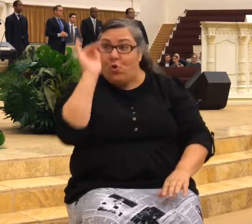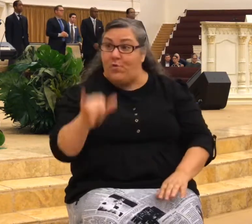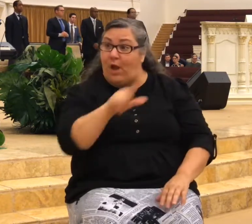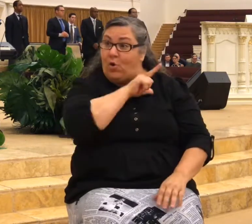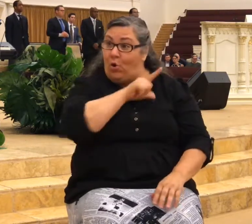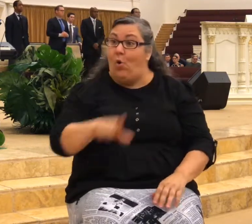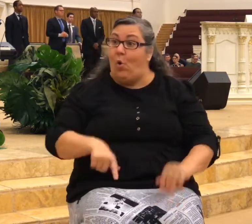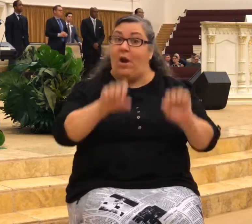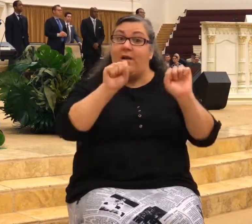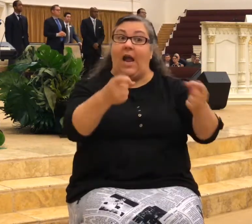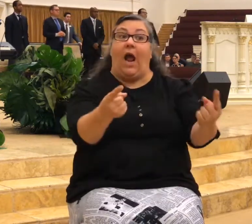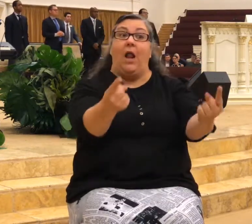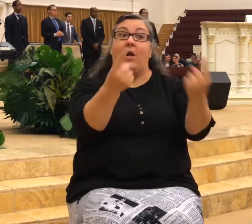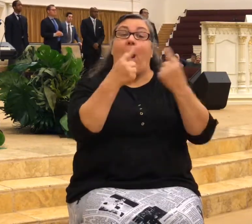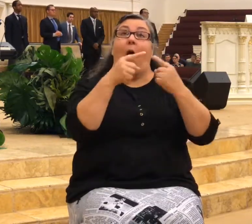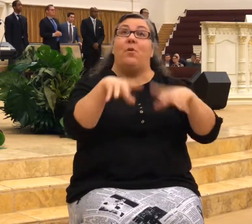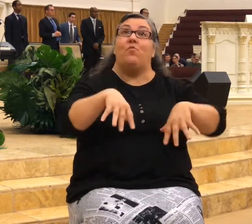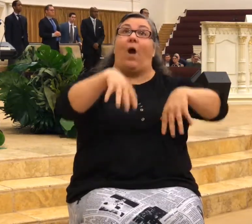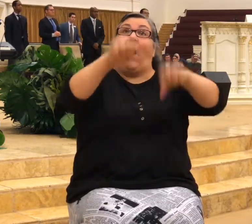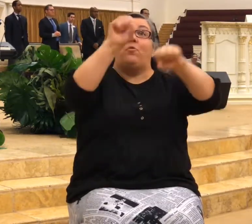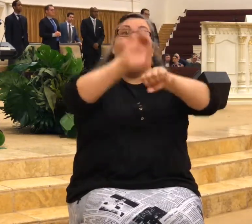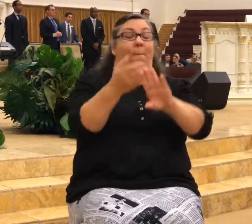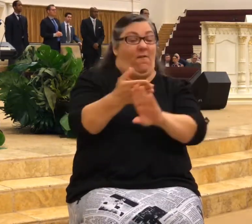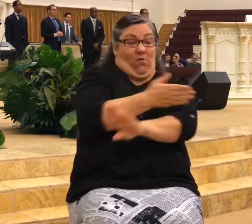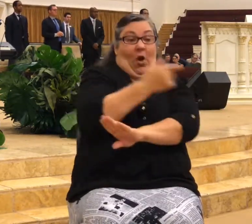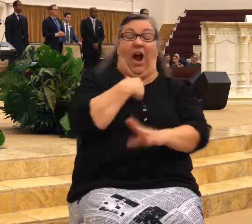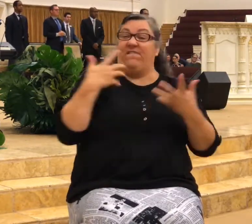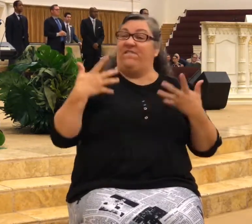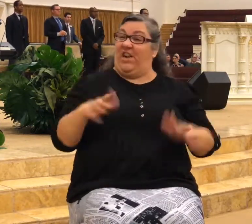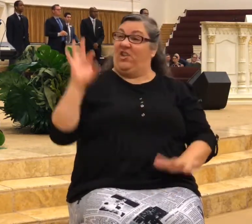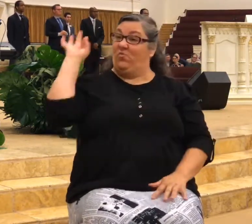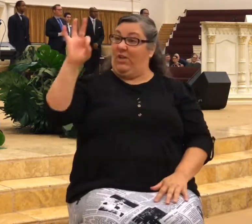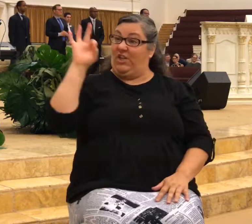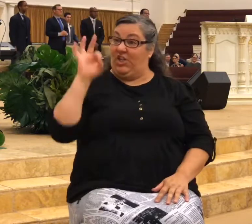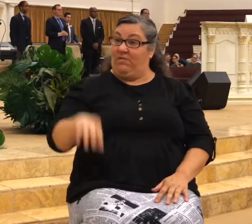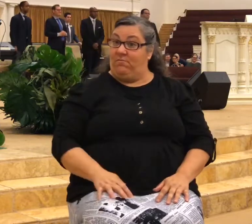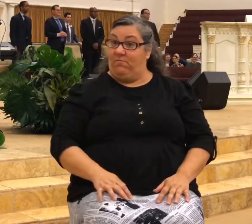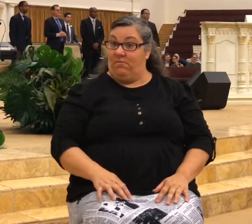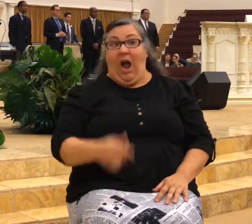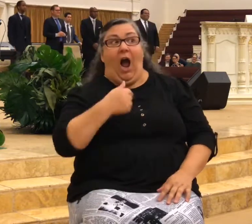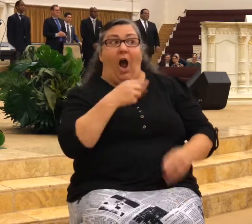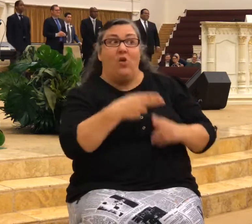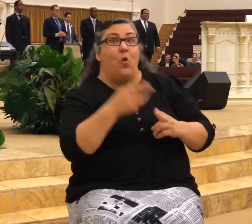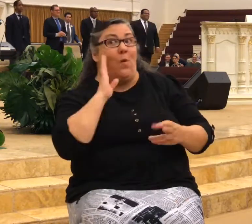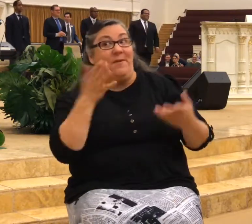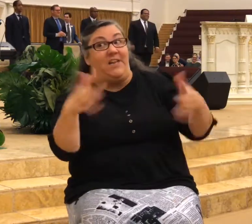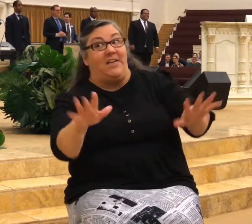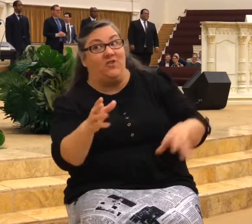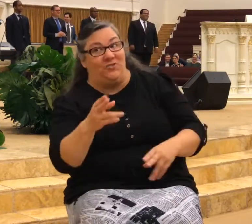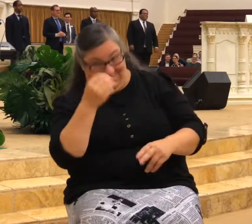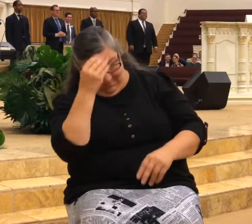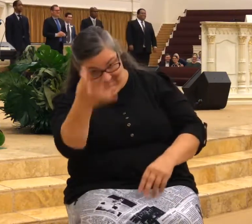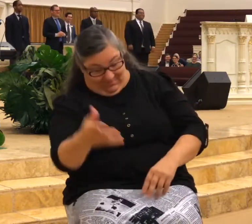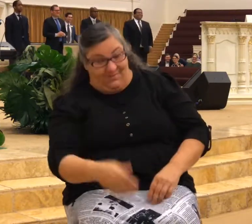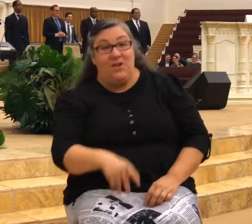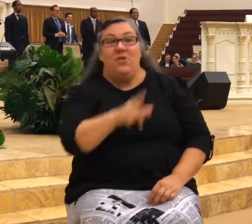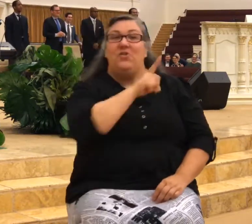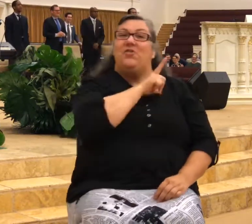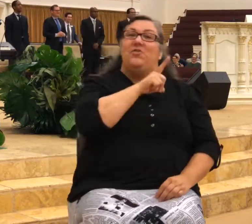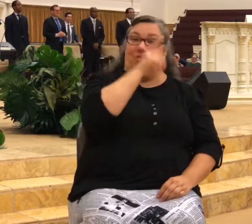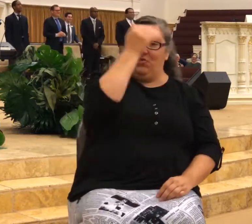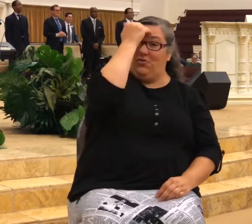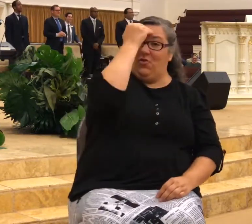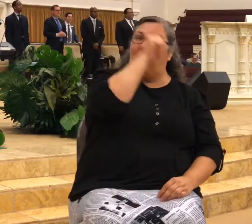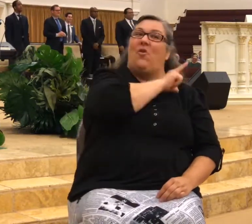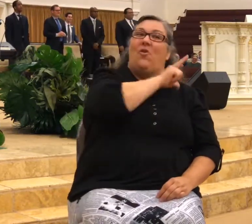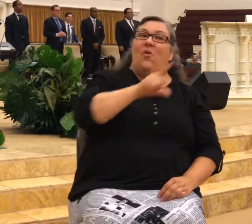could come before I finish this message? And that's going to be pretty quick. Did you know he could come before